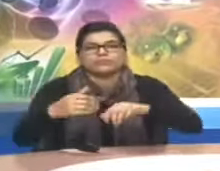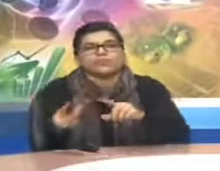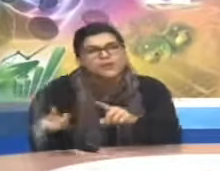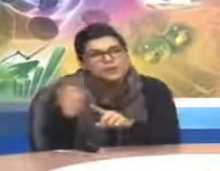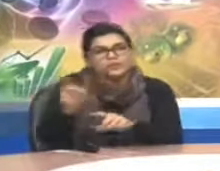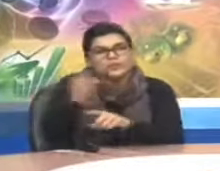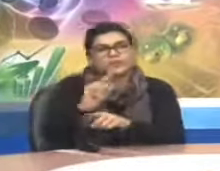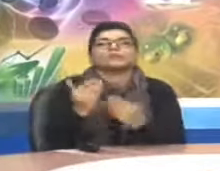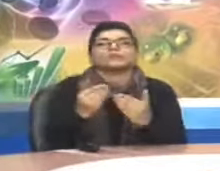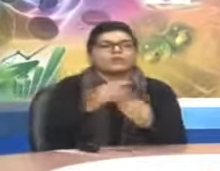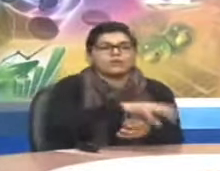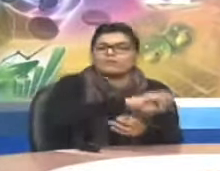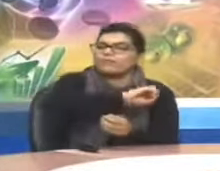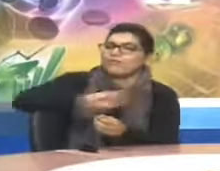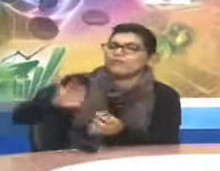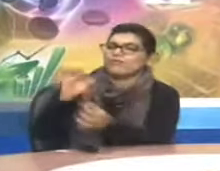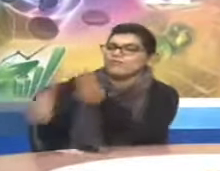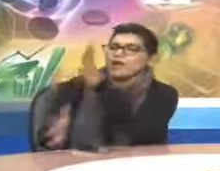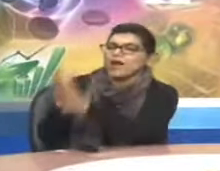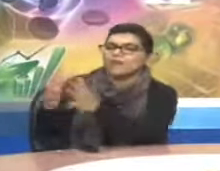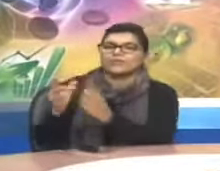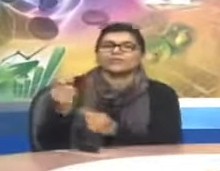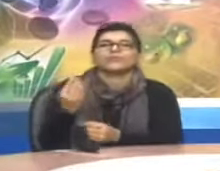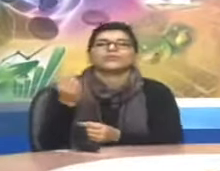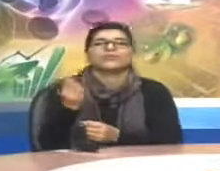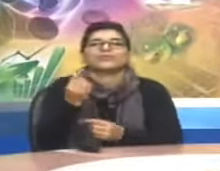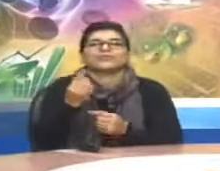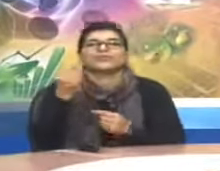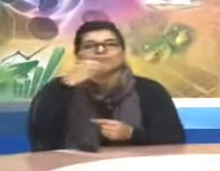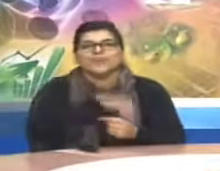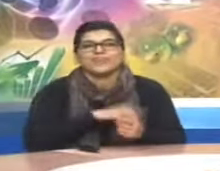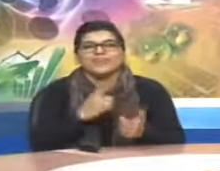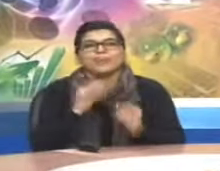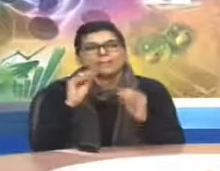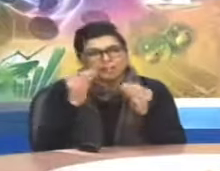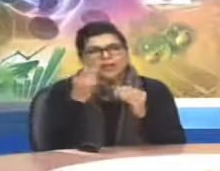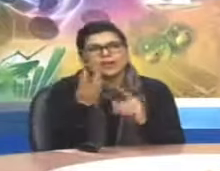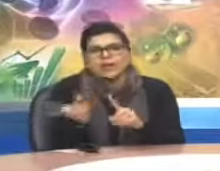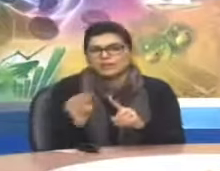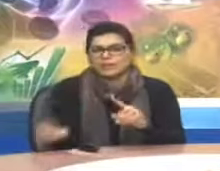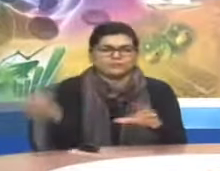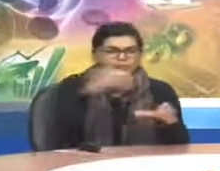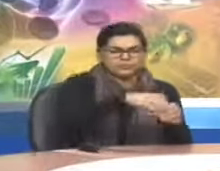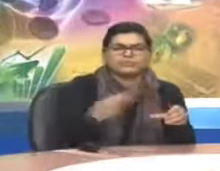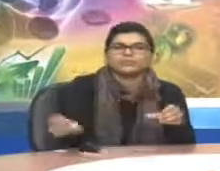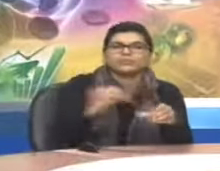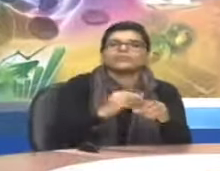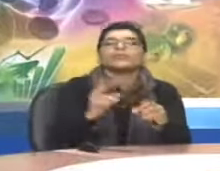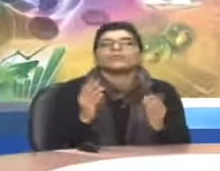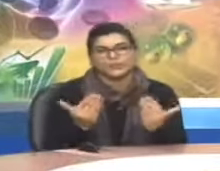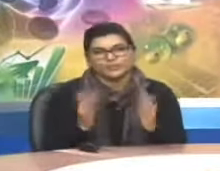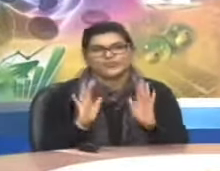we should use that as a recycled material.